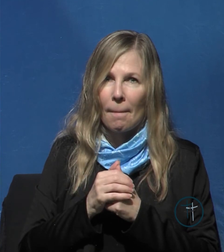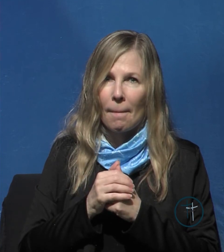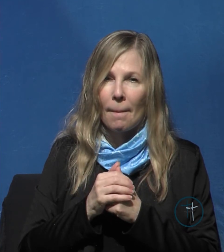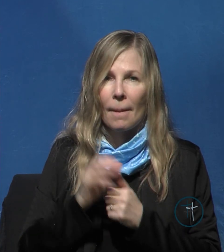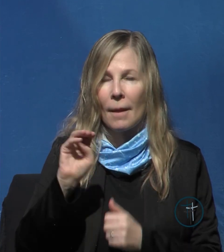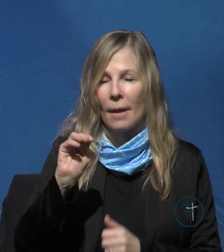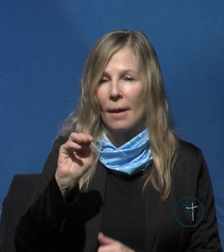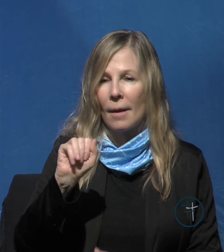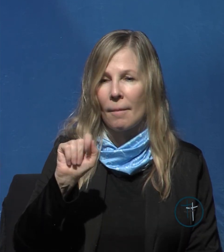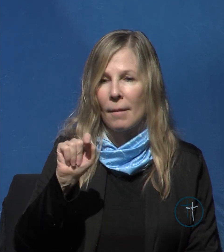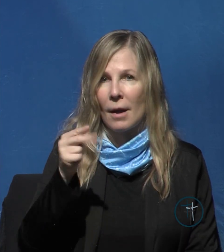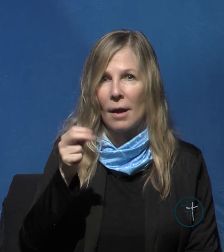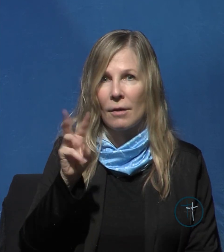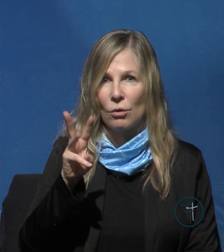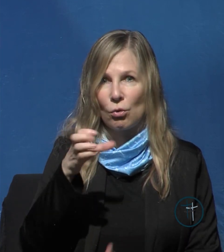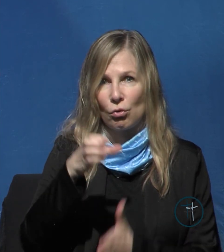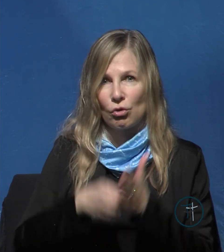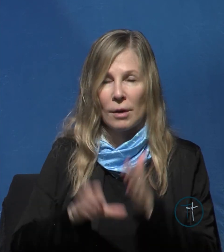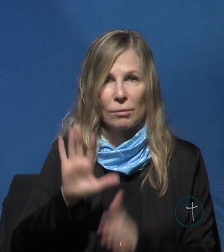In Matthew chapter 25,